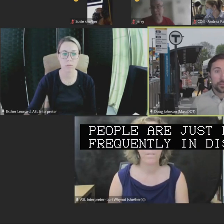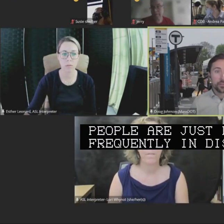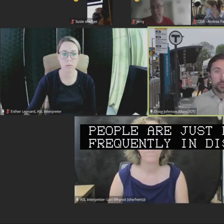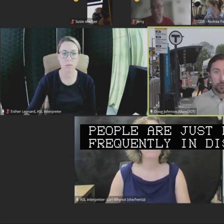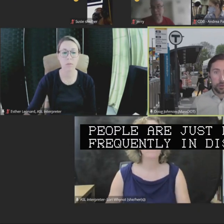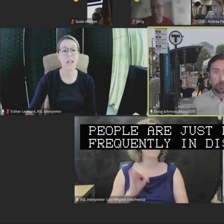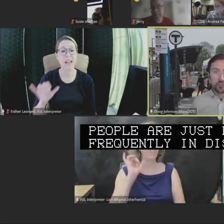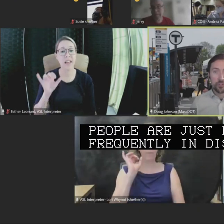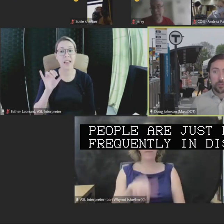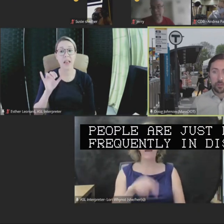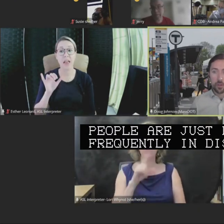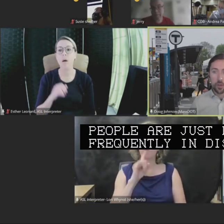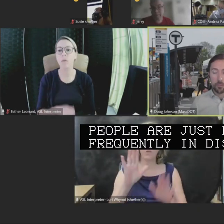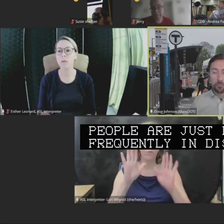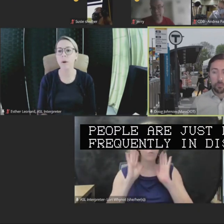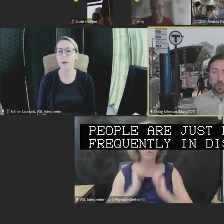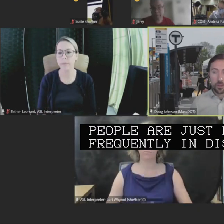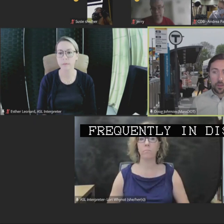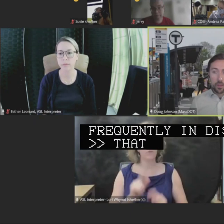That is a great question.